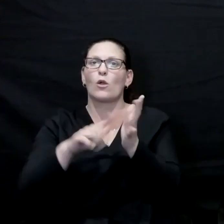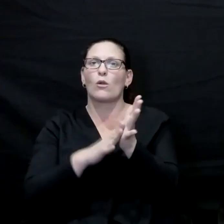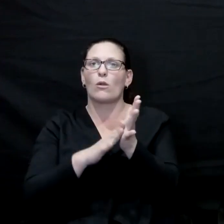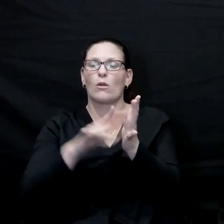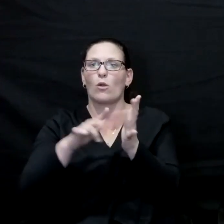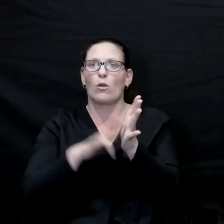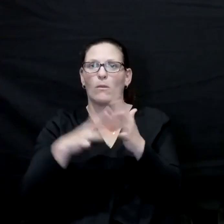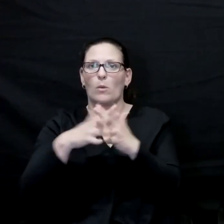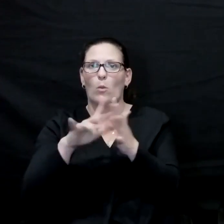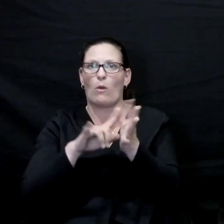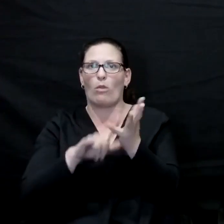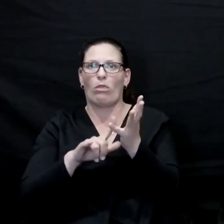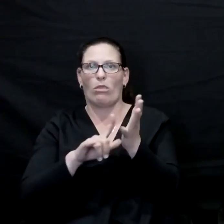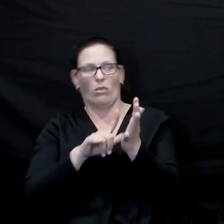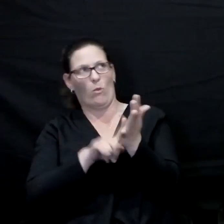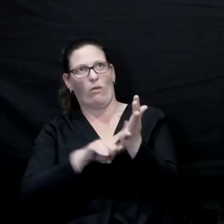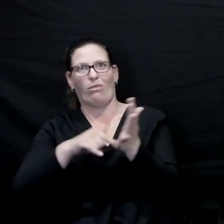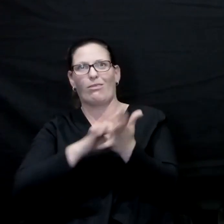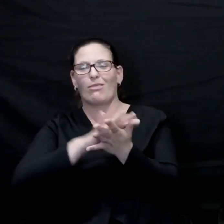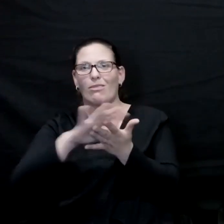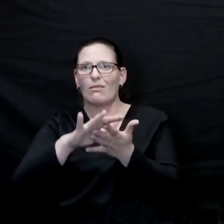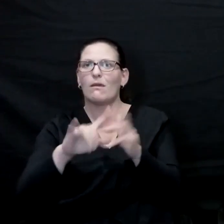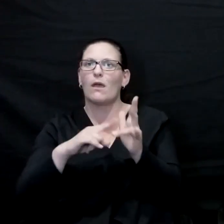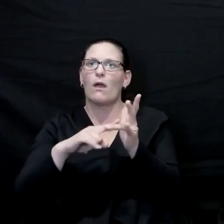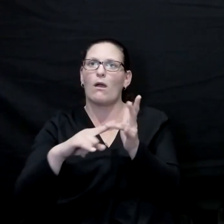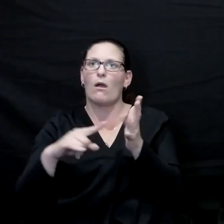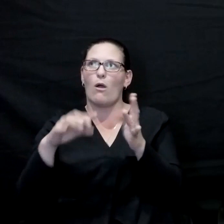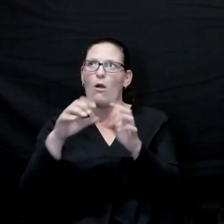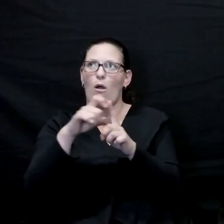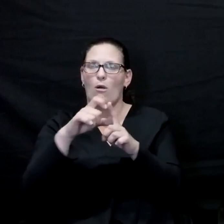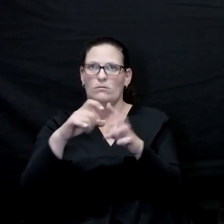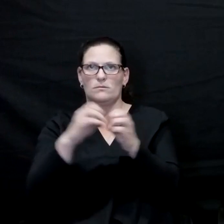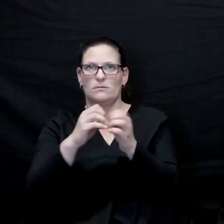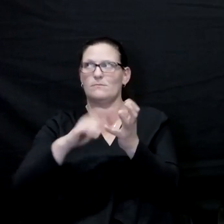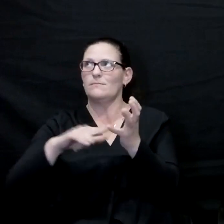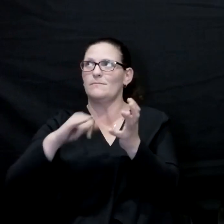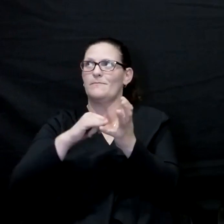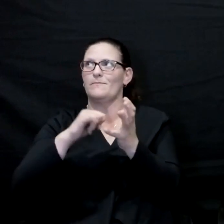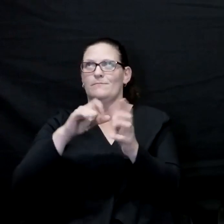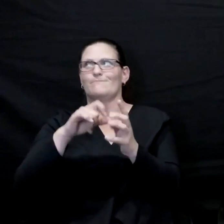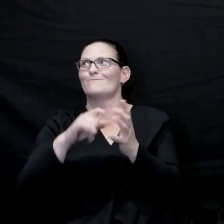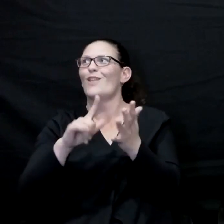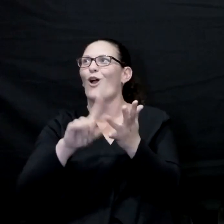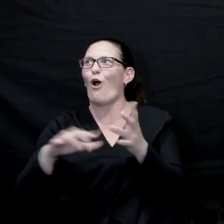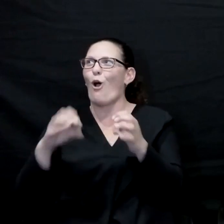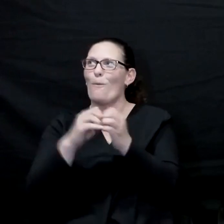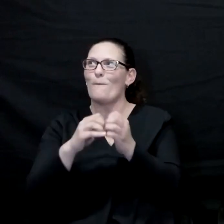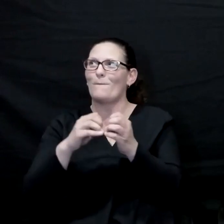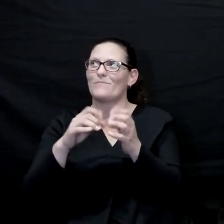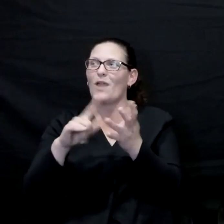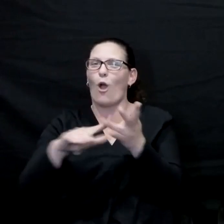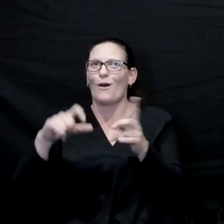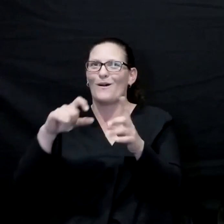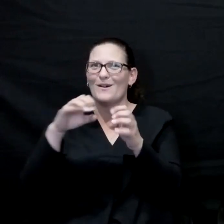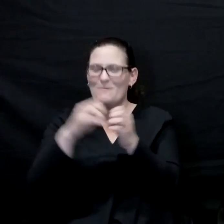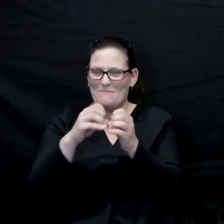Ombudsman. Now, they're a type of an independent body. They're impartial, and